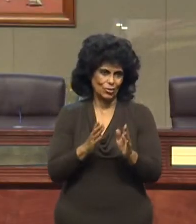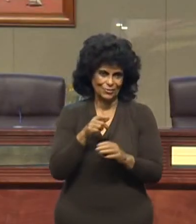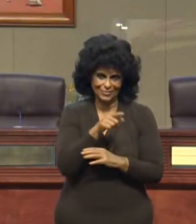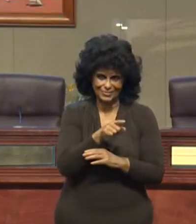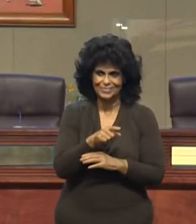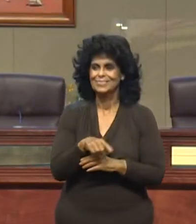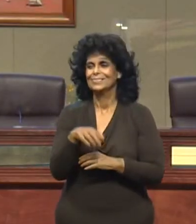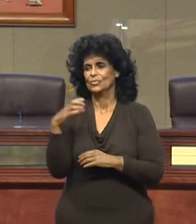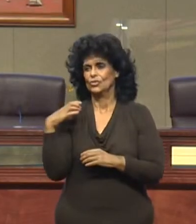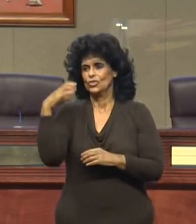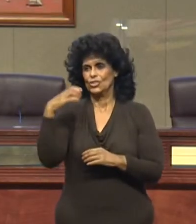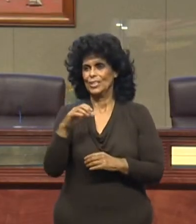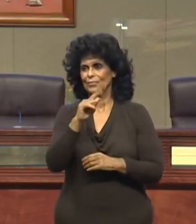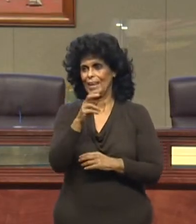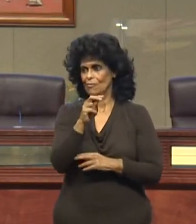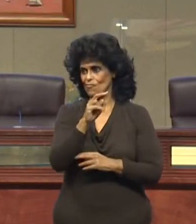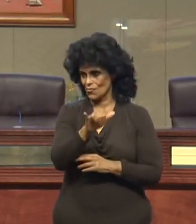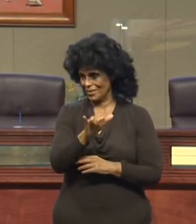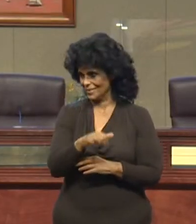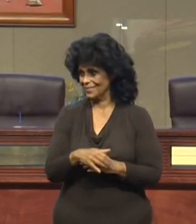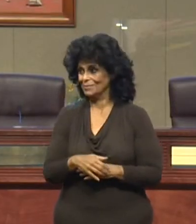Avery. Chief Avery?